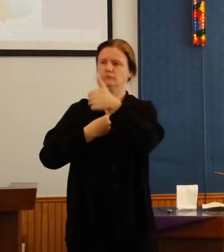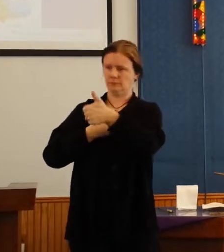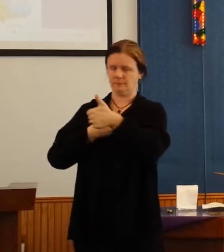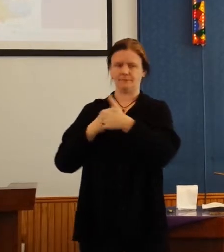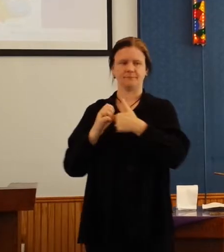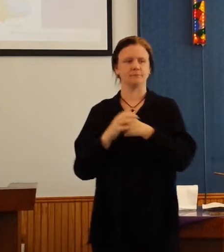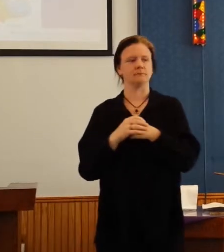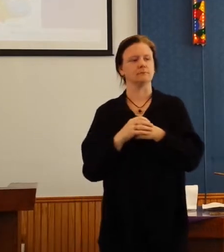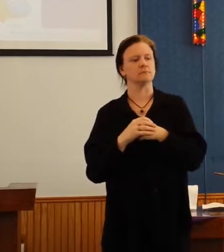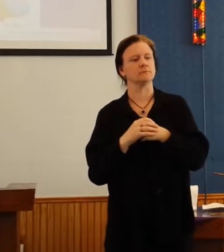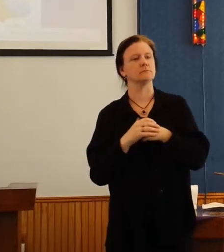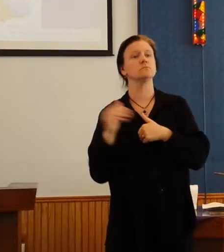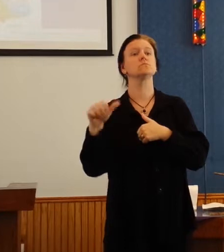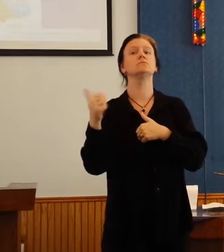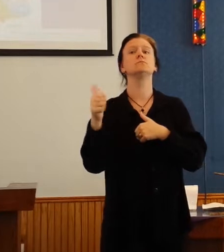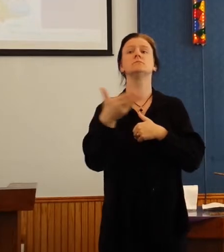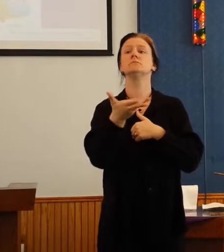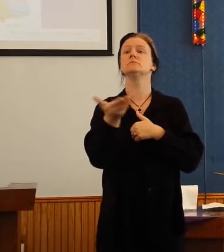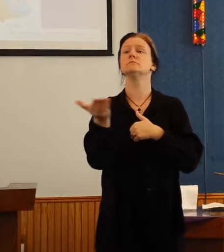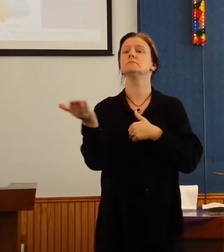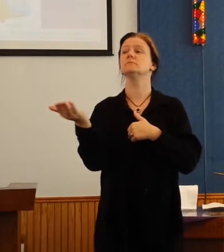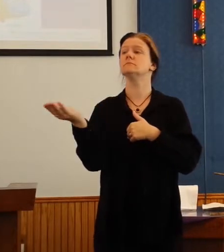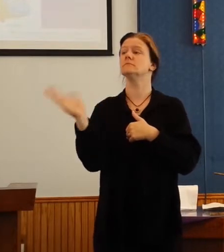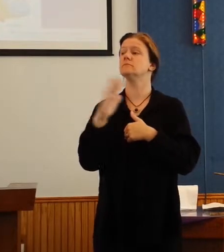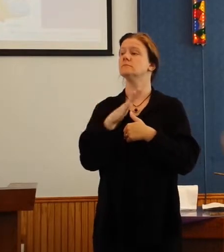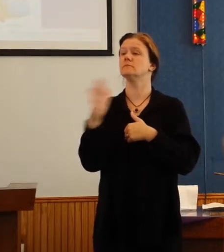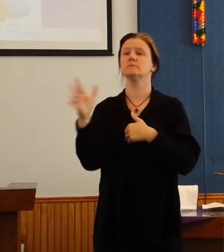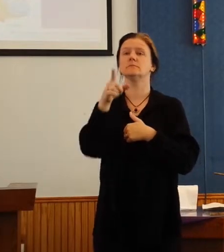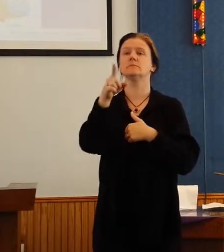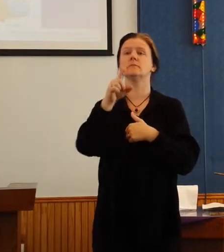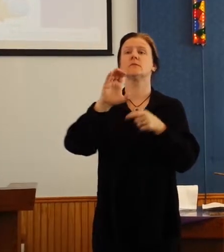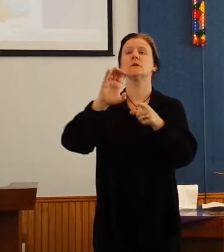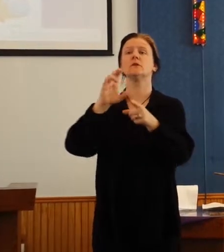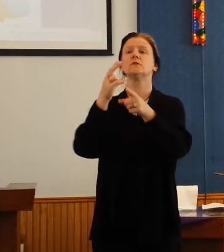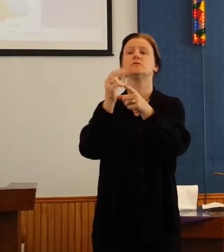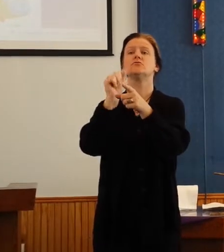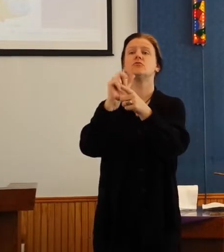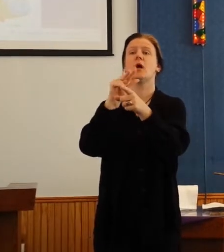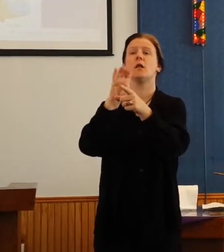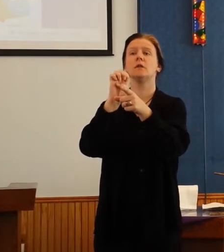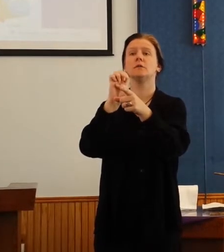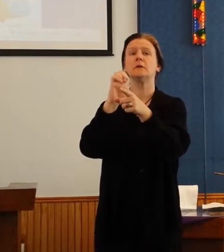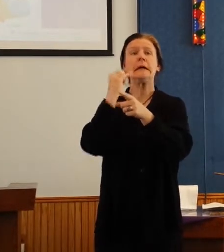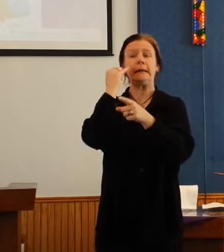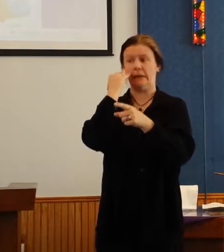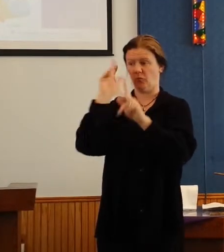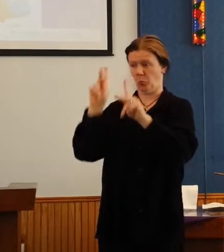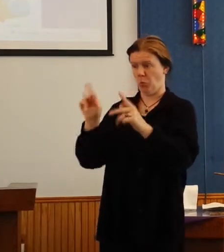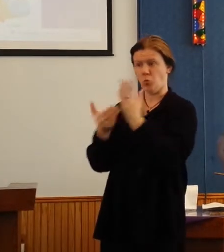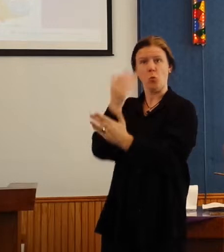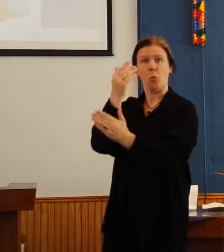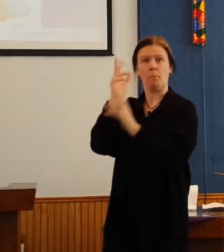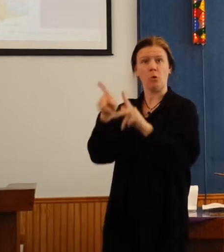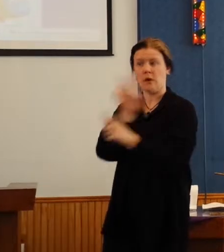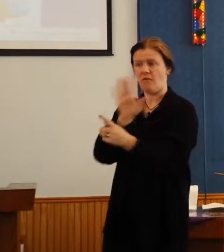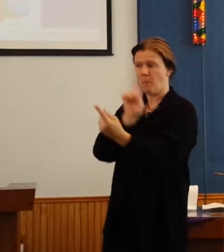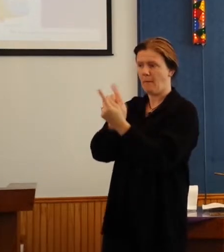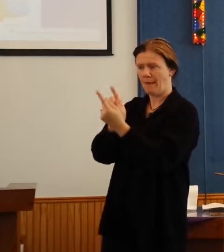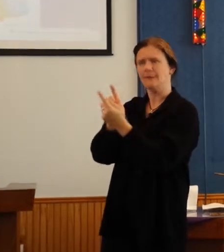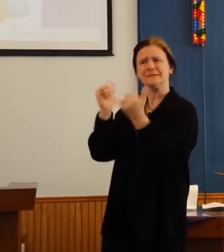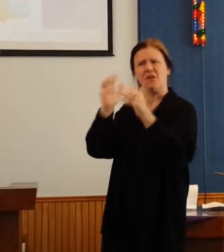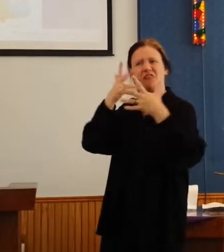okay. Other things. Like Charlie. Being kind to strangers. Being kind to